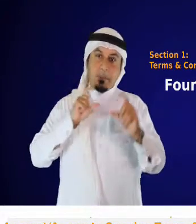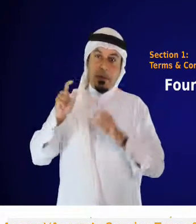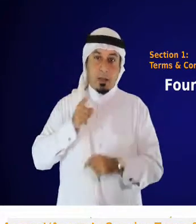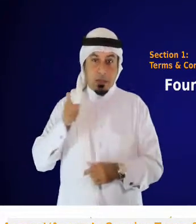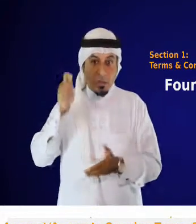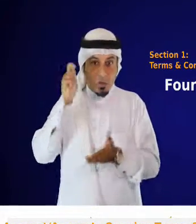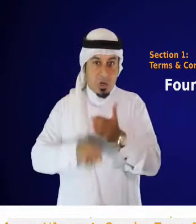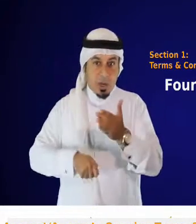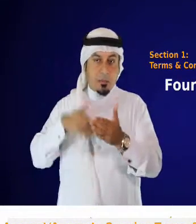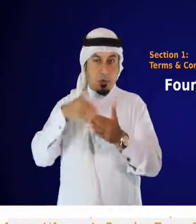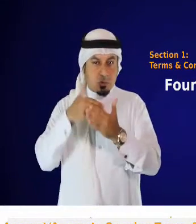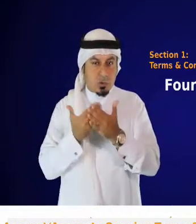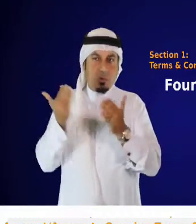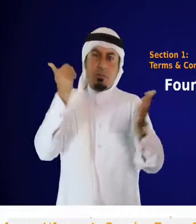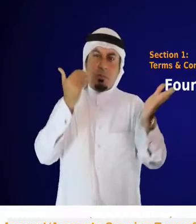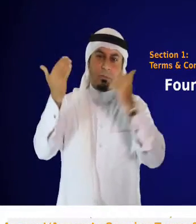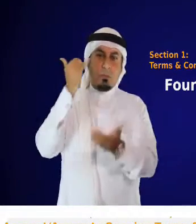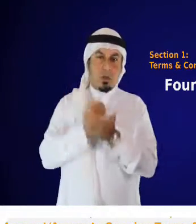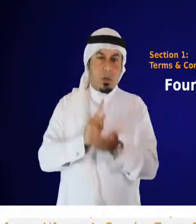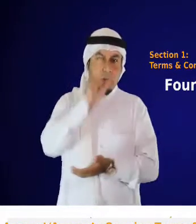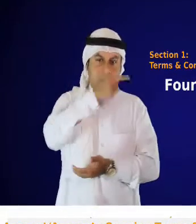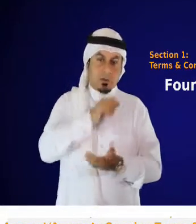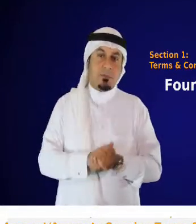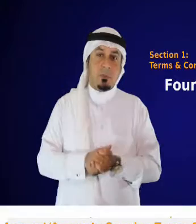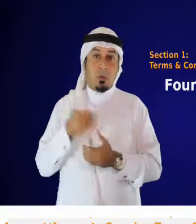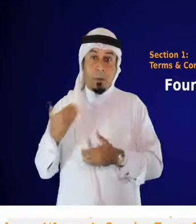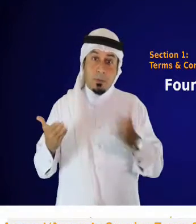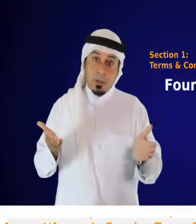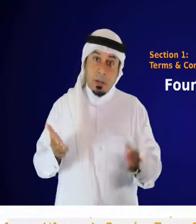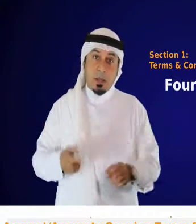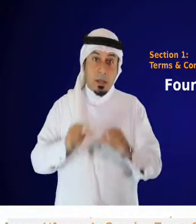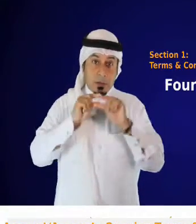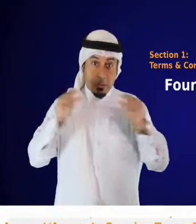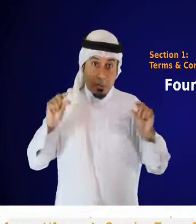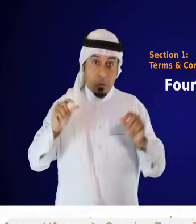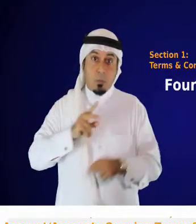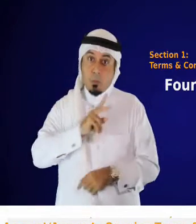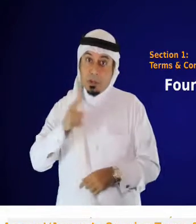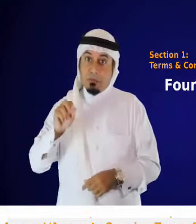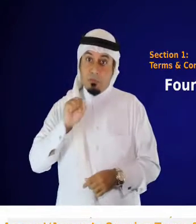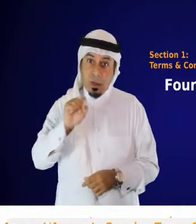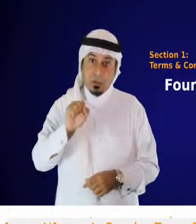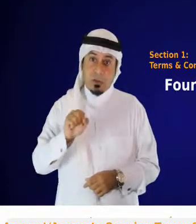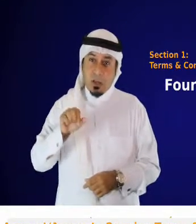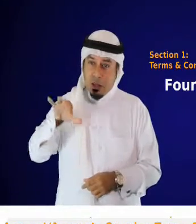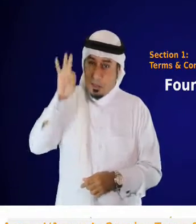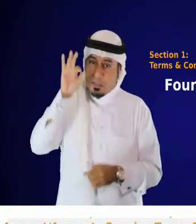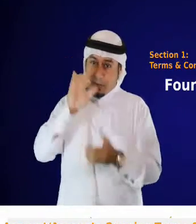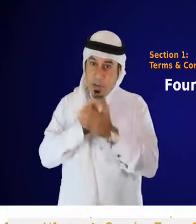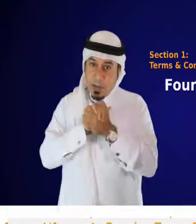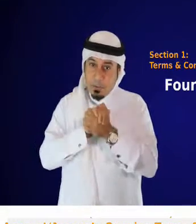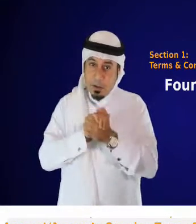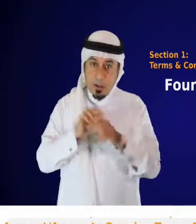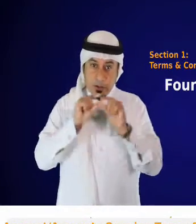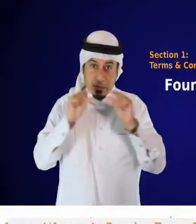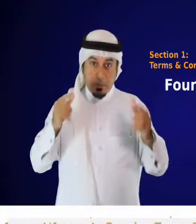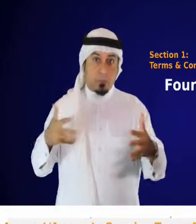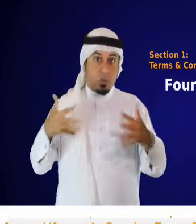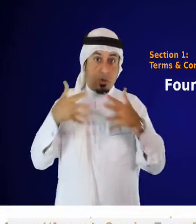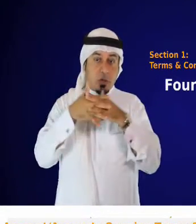4. The bank may, while making set-off between the different accounts respective to one of the joint account holders, add such